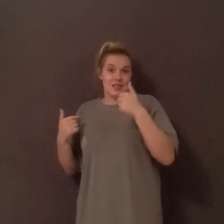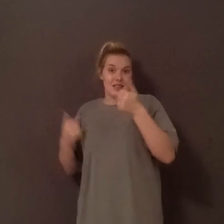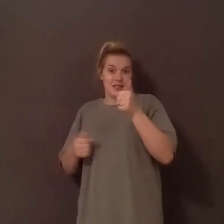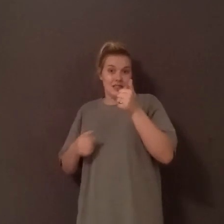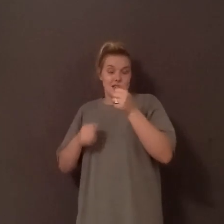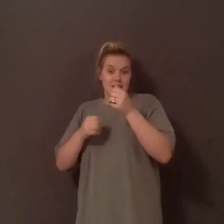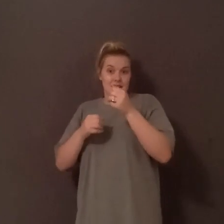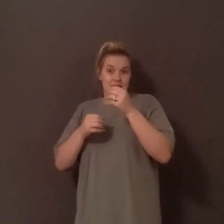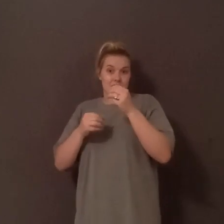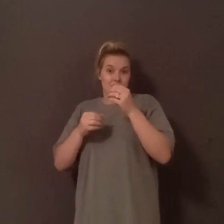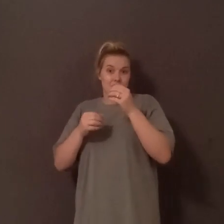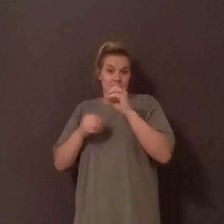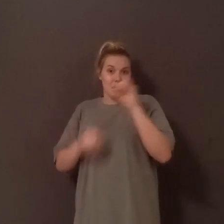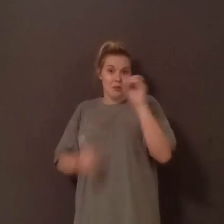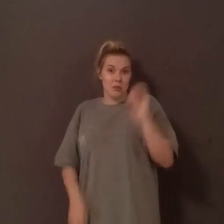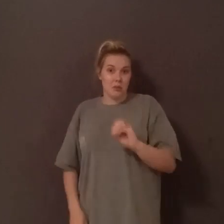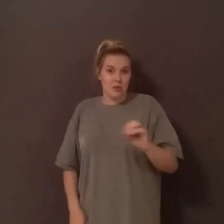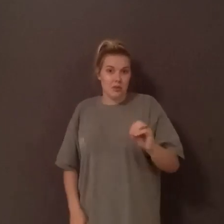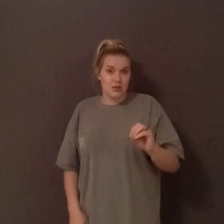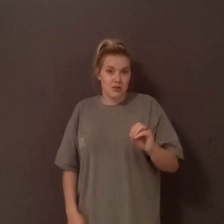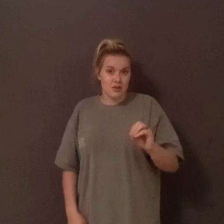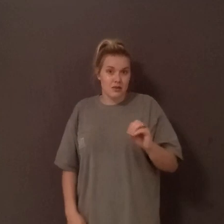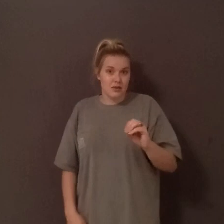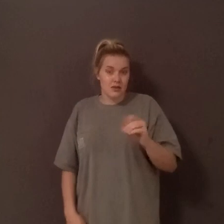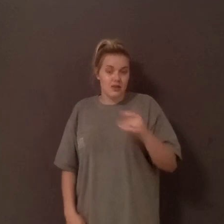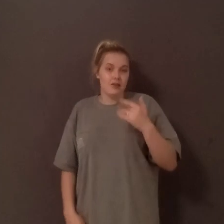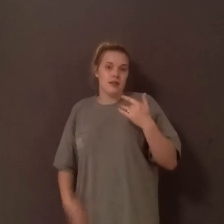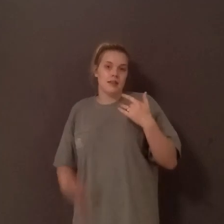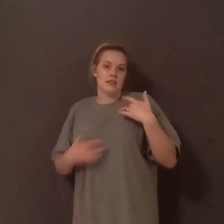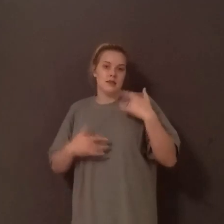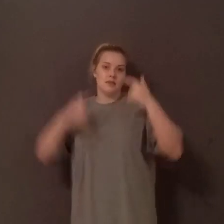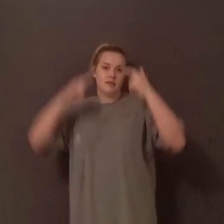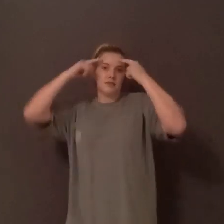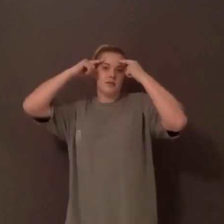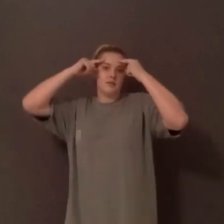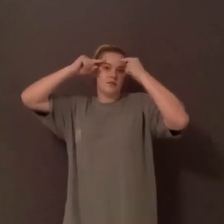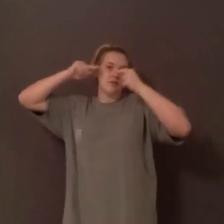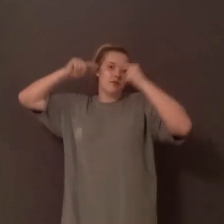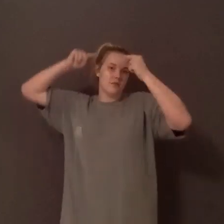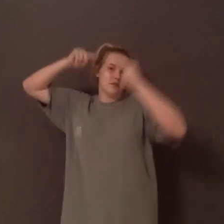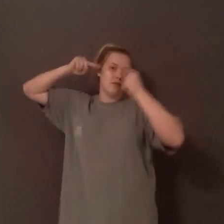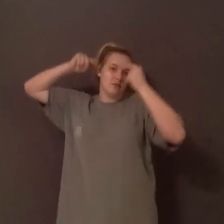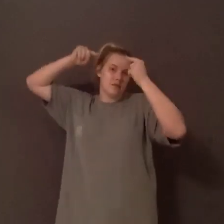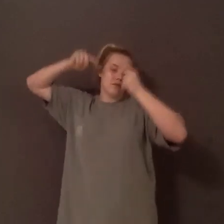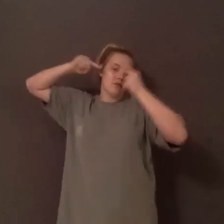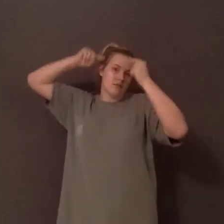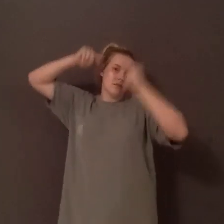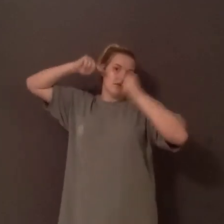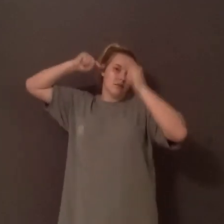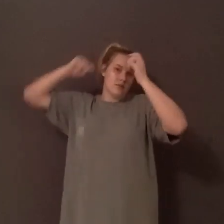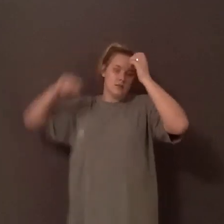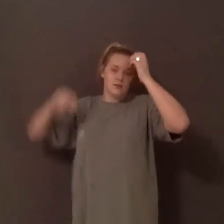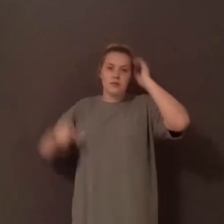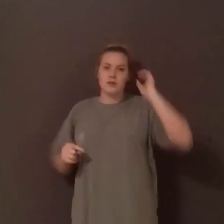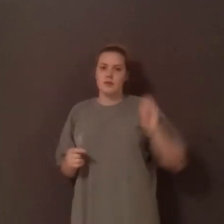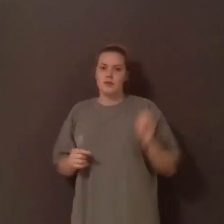you buy. They say it brainwashes people. It is. It's mind-numbing. No. I'm doing the... They say it